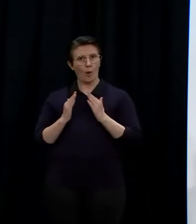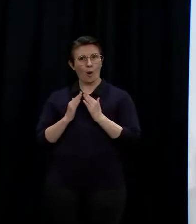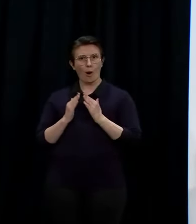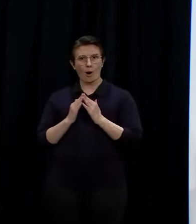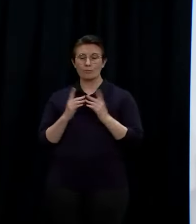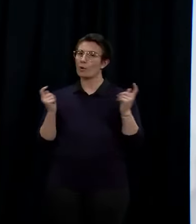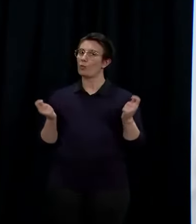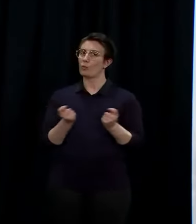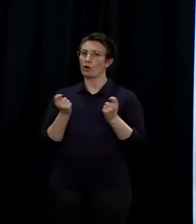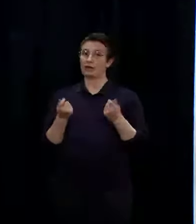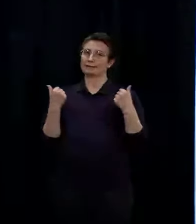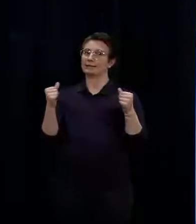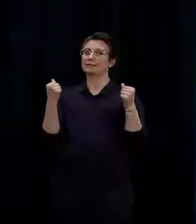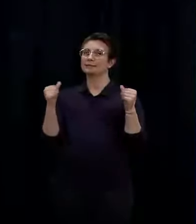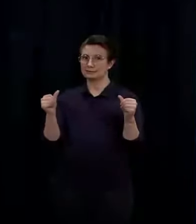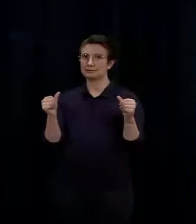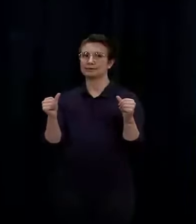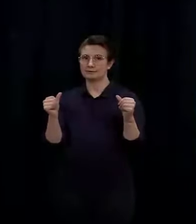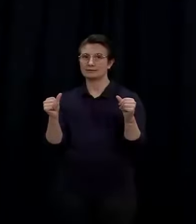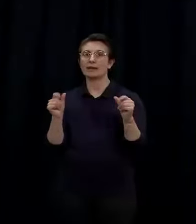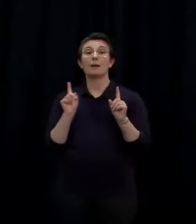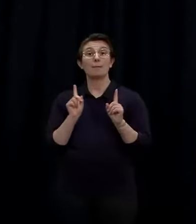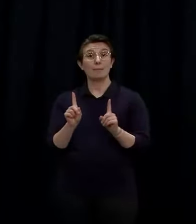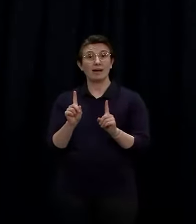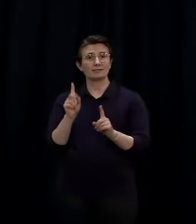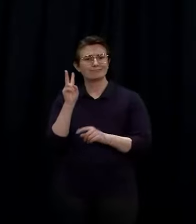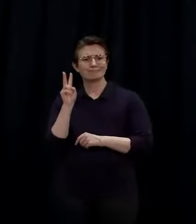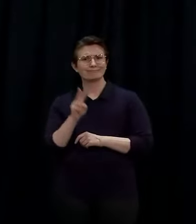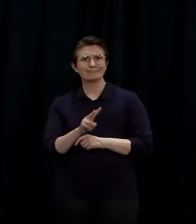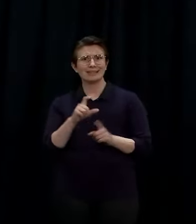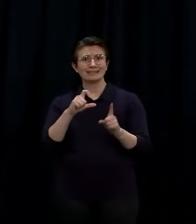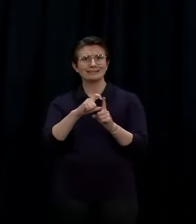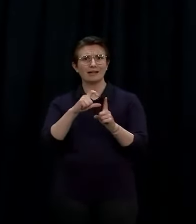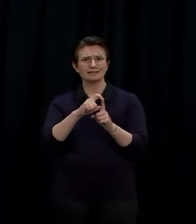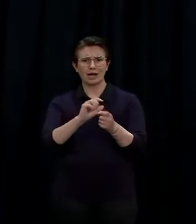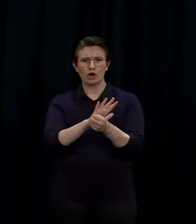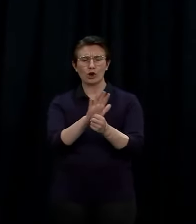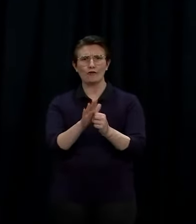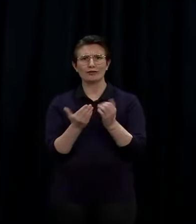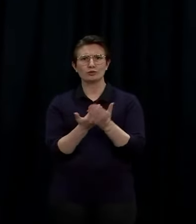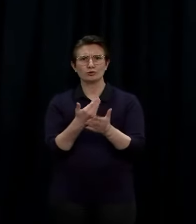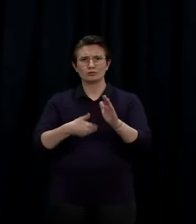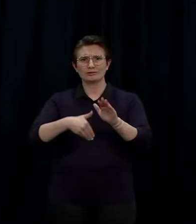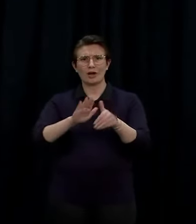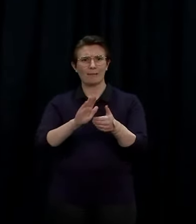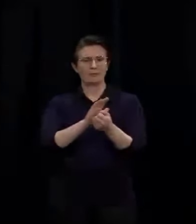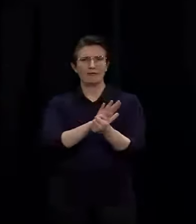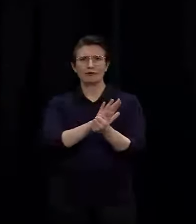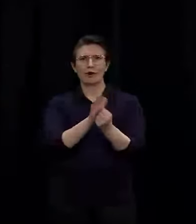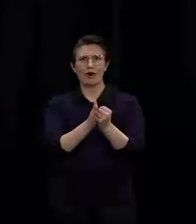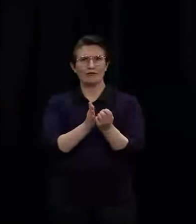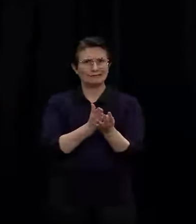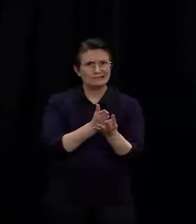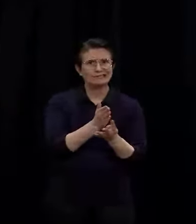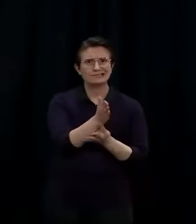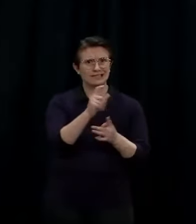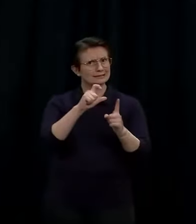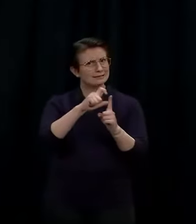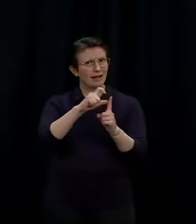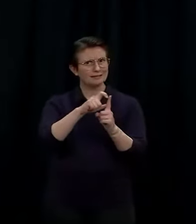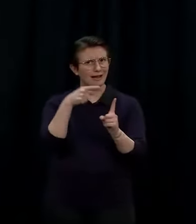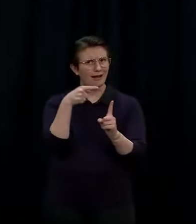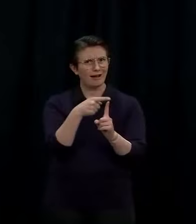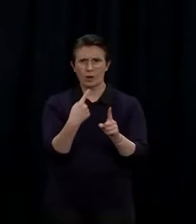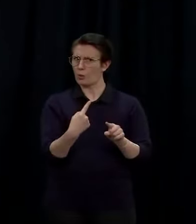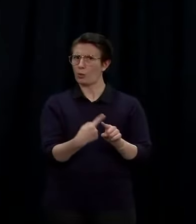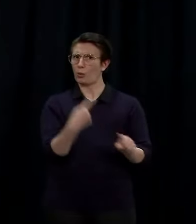definitely more infectious, and it also moves more quickly. From the very beginning, we have changed